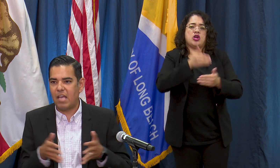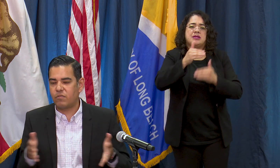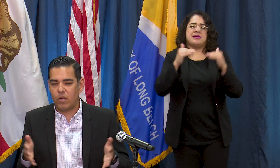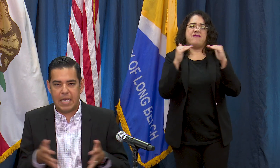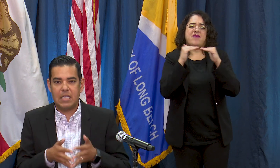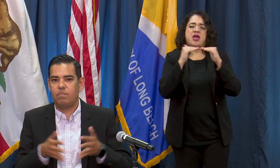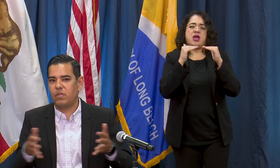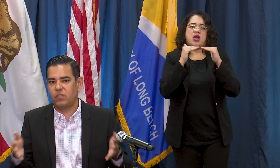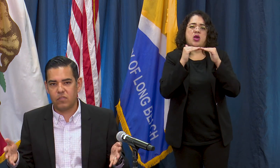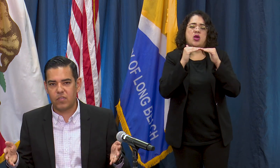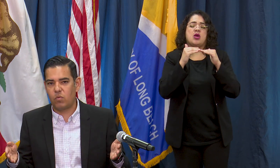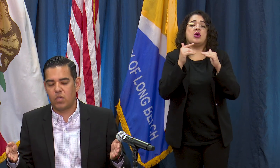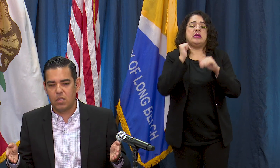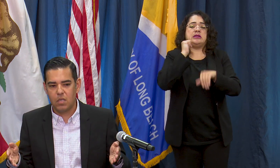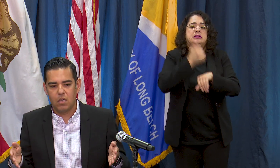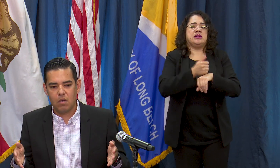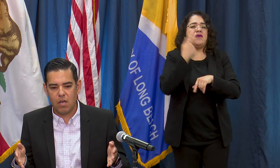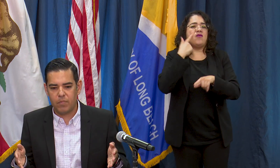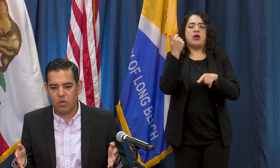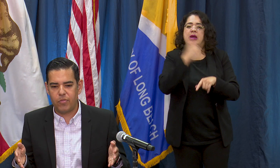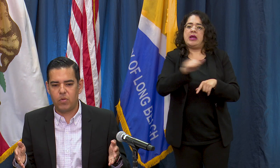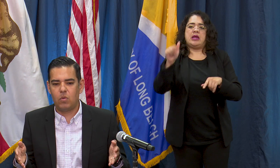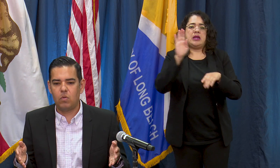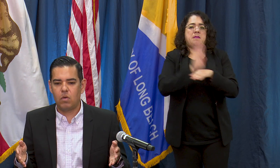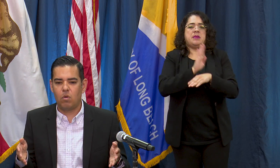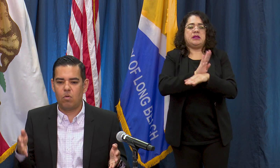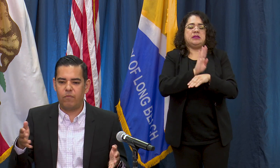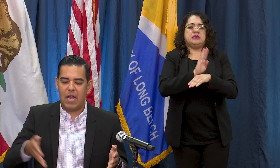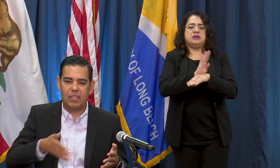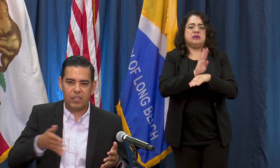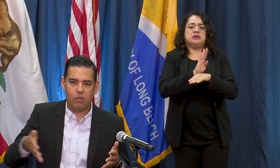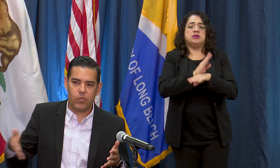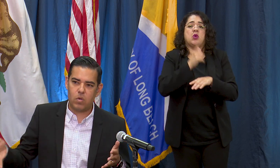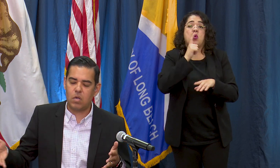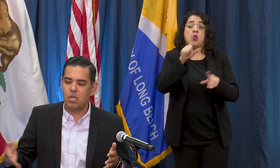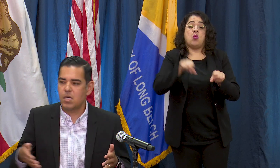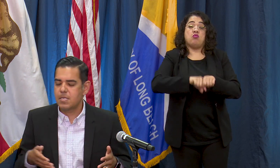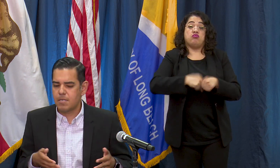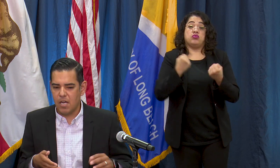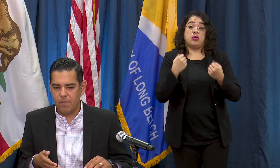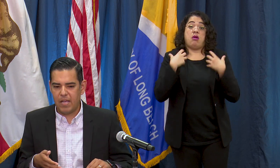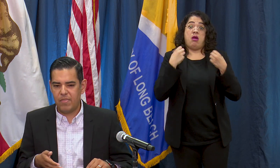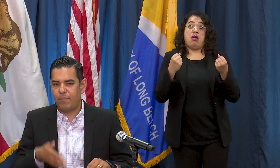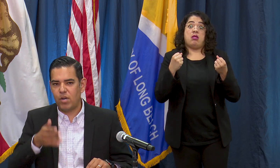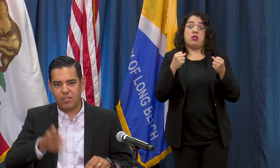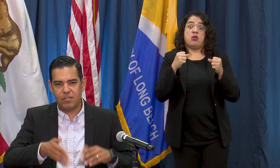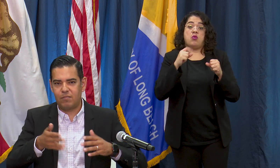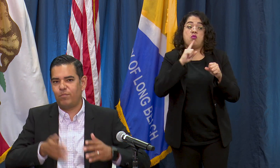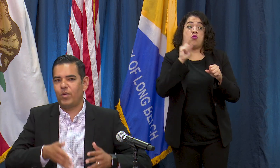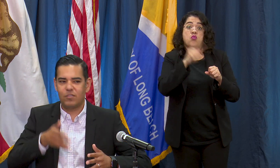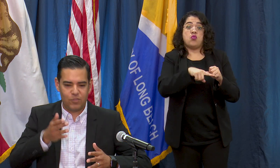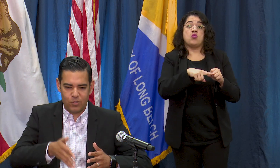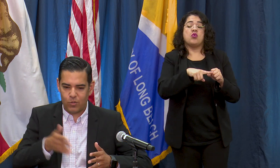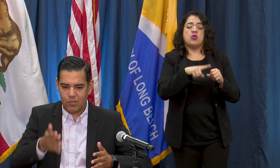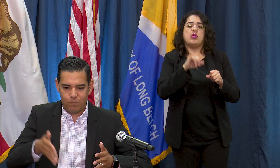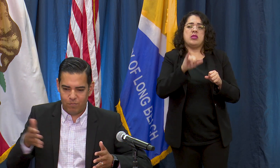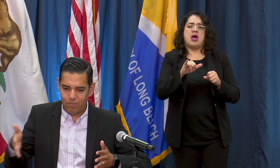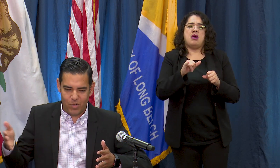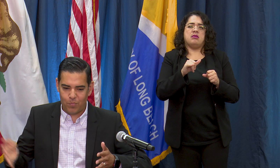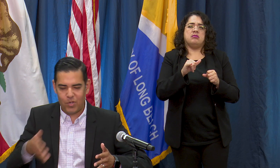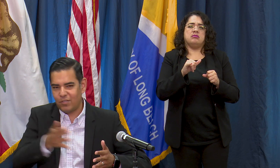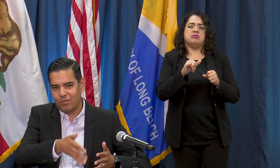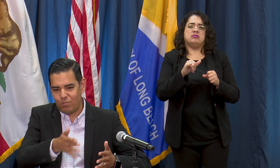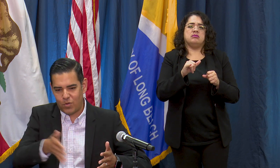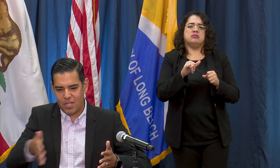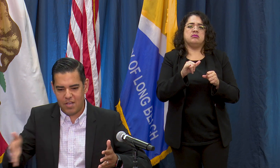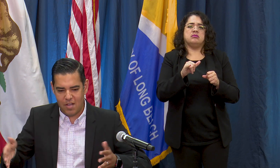the city has for any business that would go through or violate the health order. And that process is